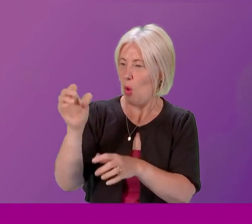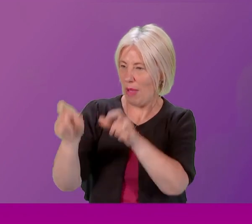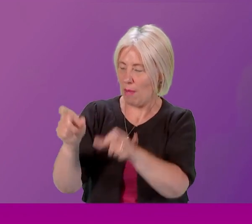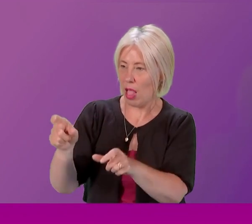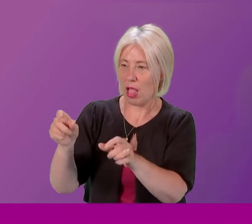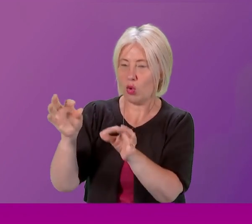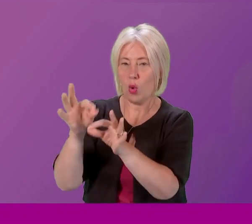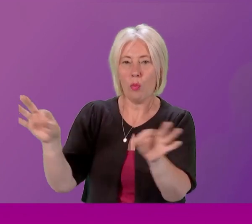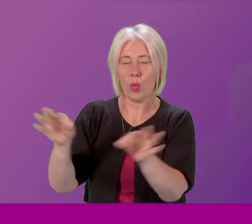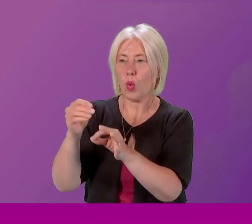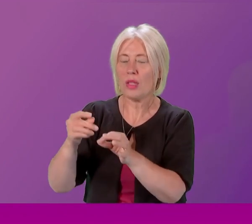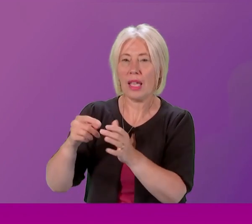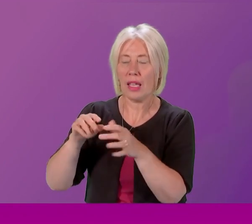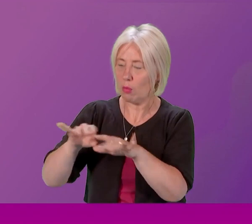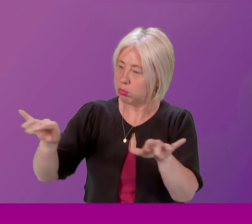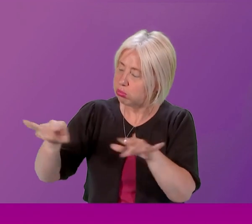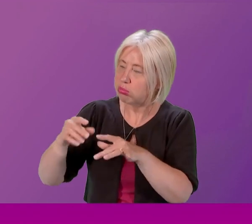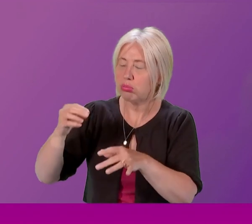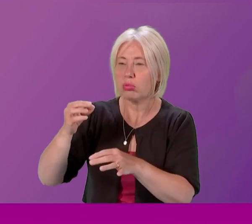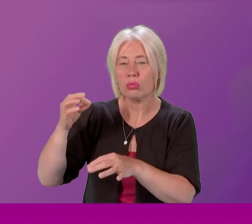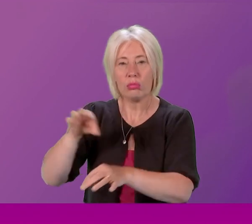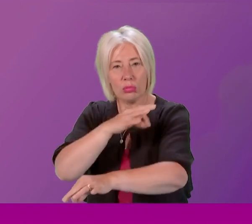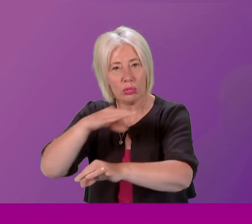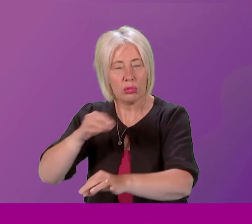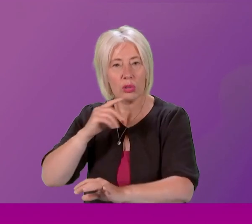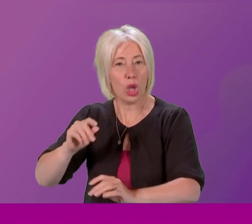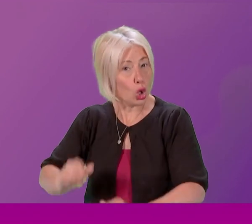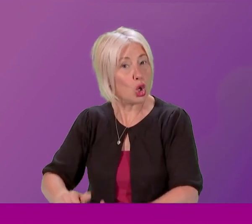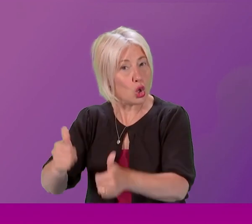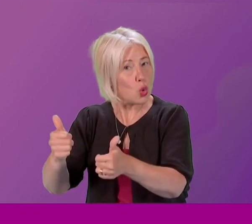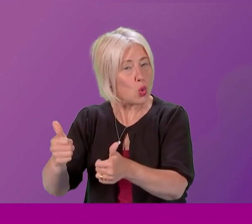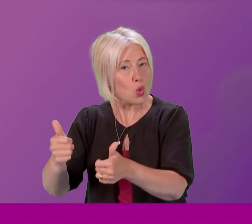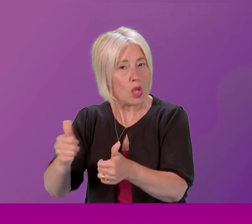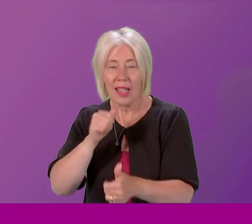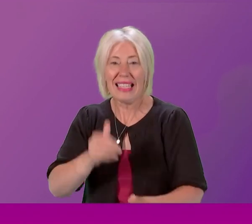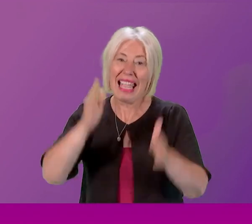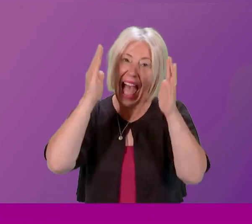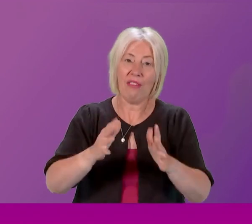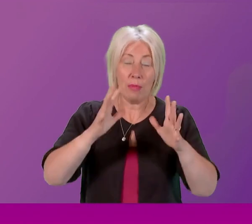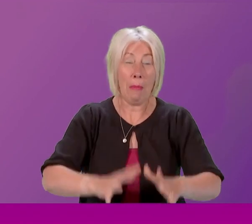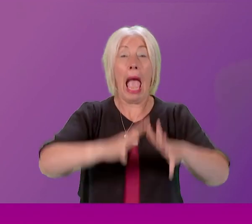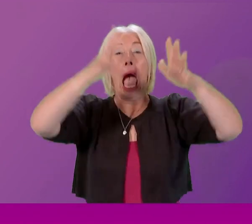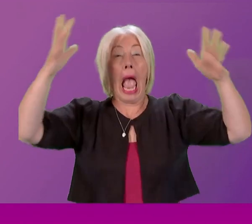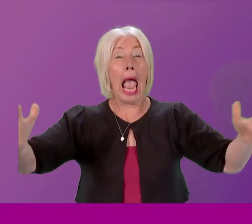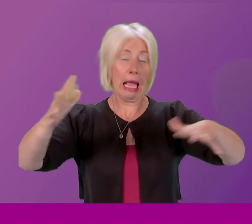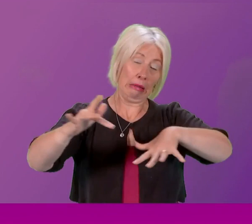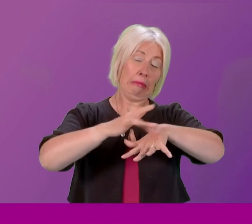perform, that's a good thing. You know, it doesn't always have to be at the Usher Hall, for